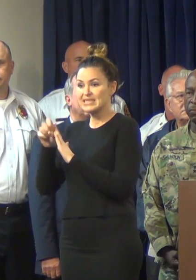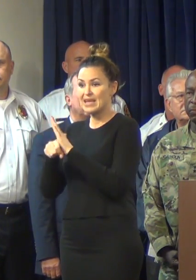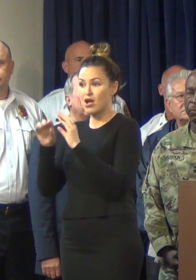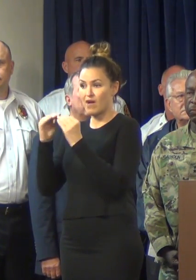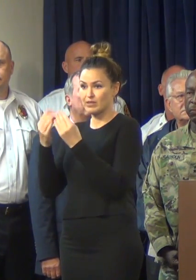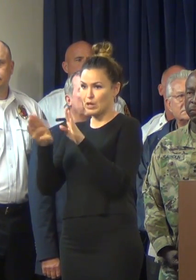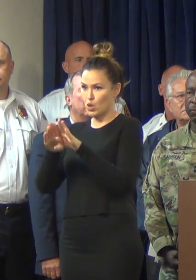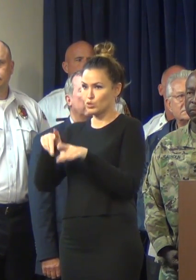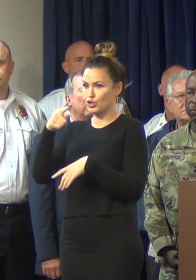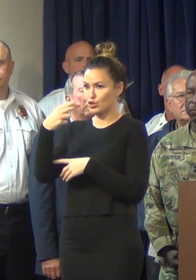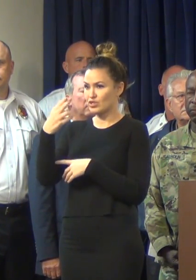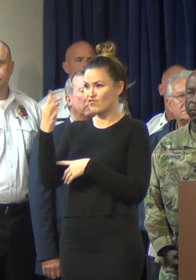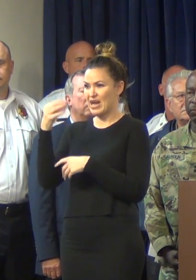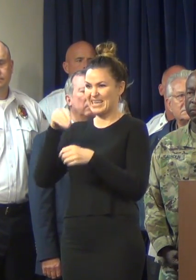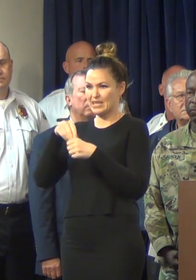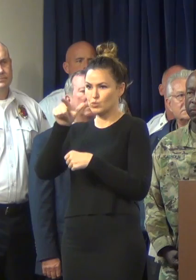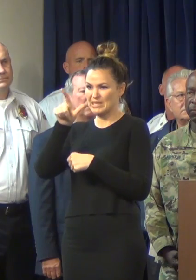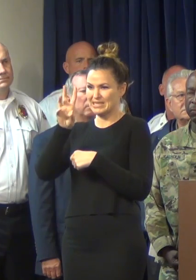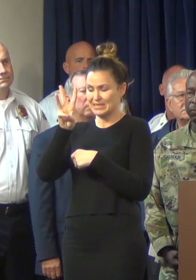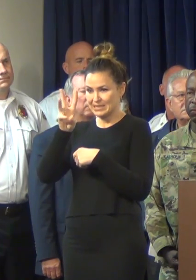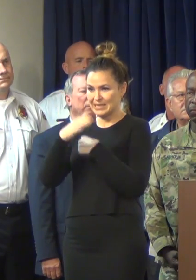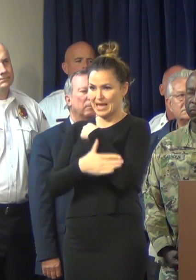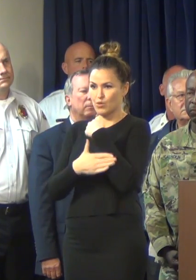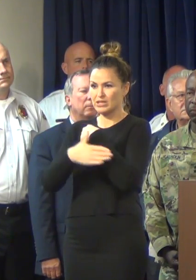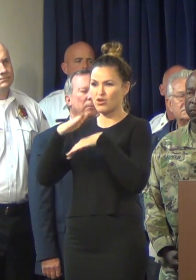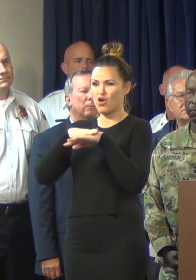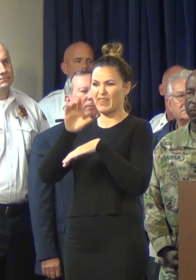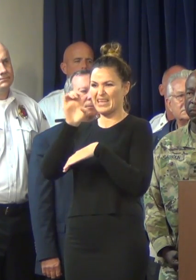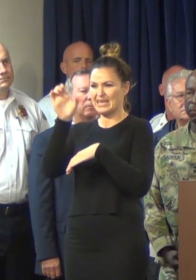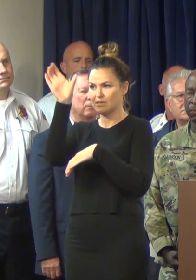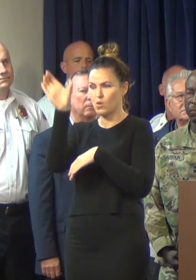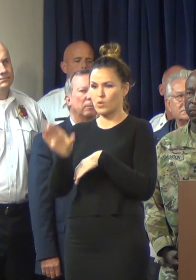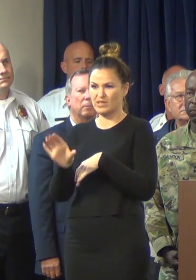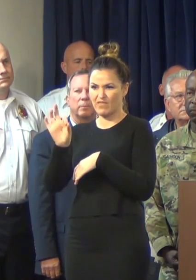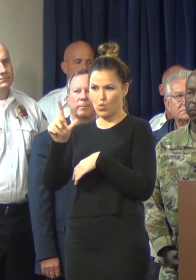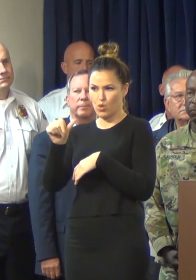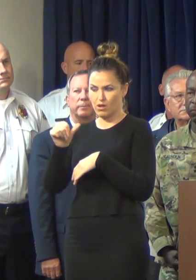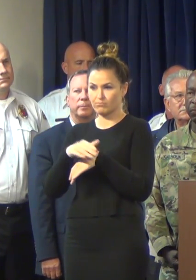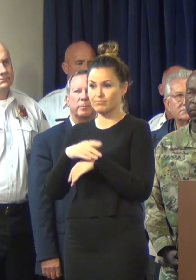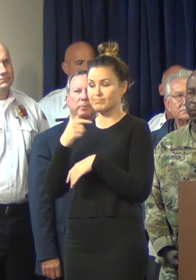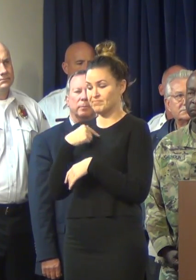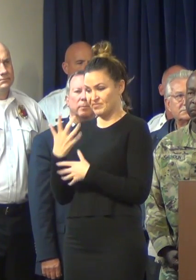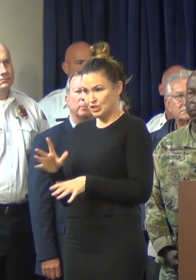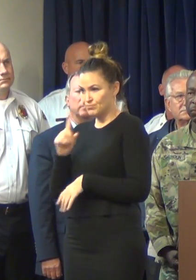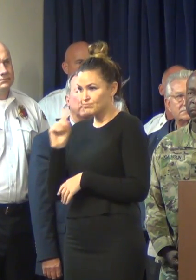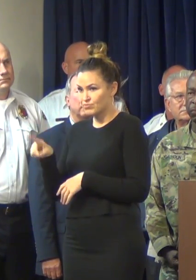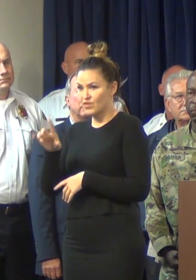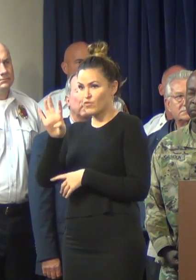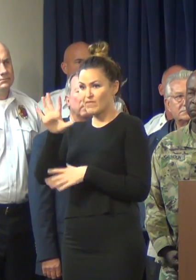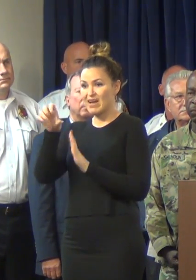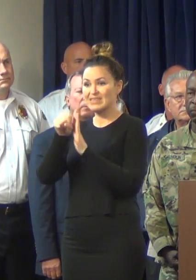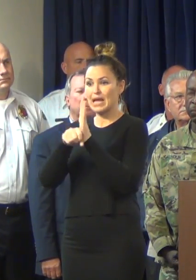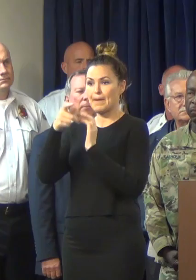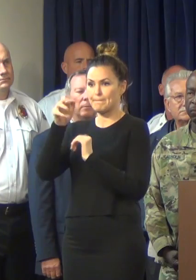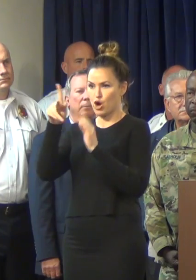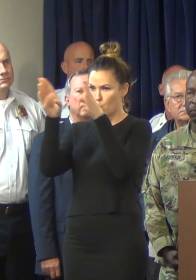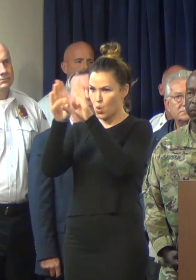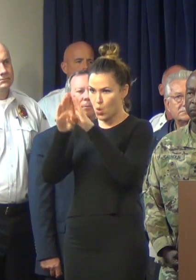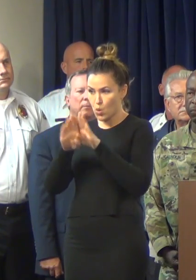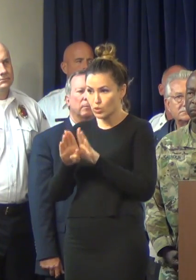on Thursday and Friday in 26 counties along Florida's east coast. I have directed 45 state parks to be closed,